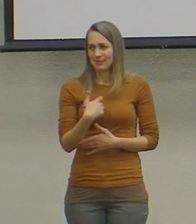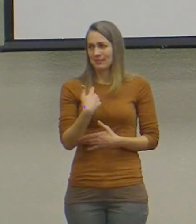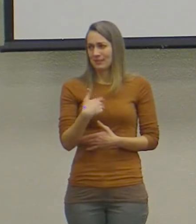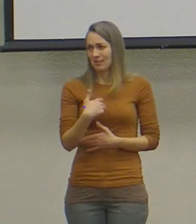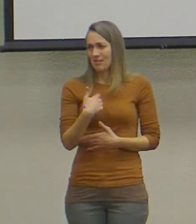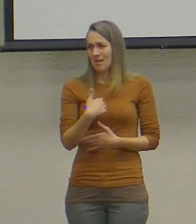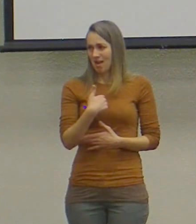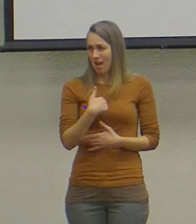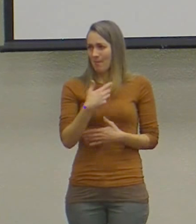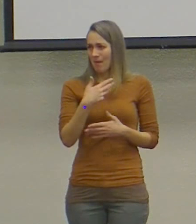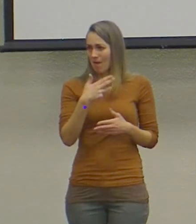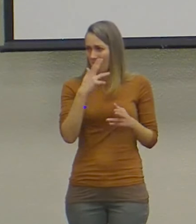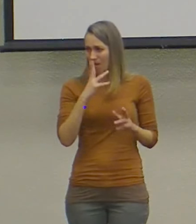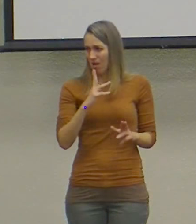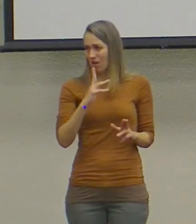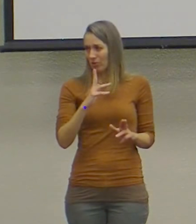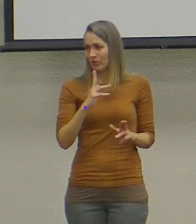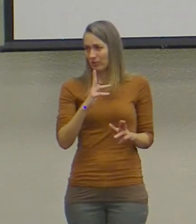And I'm honored.